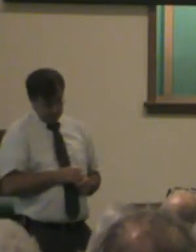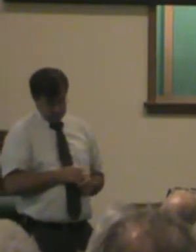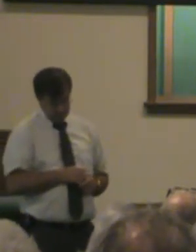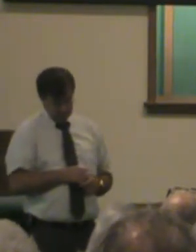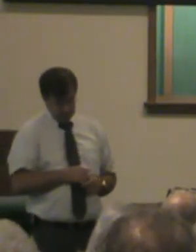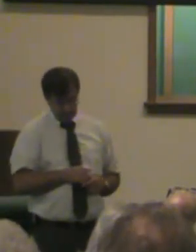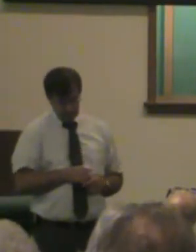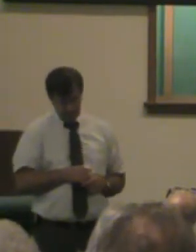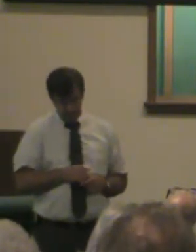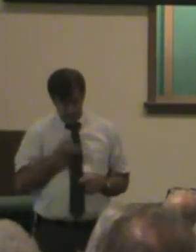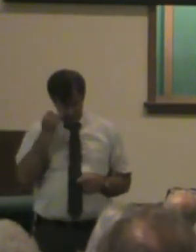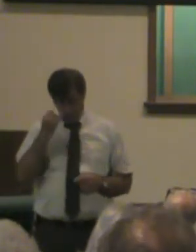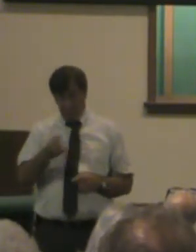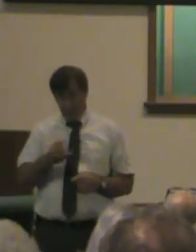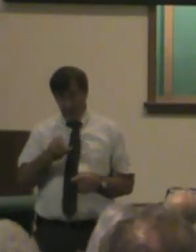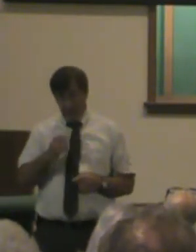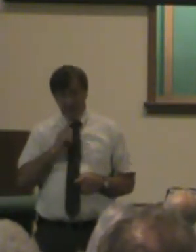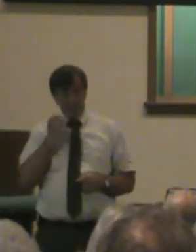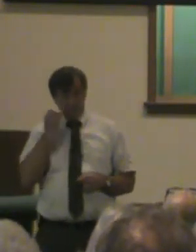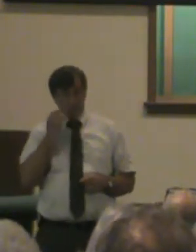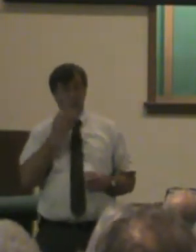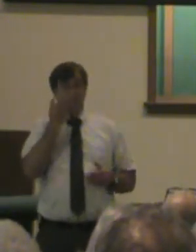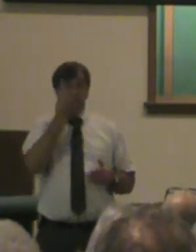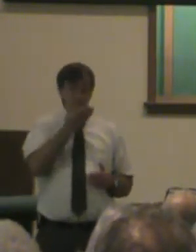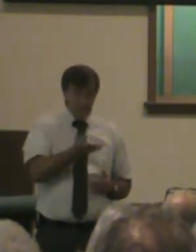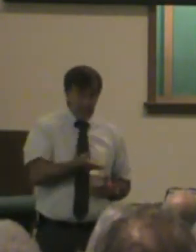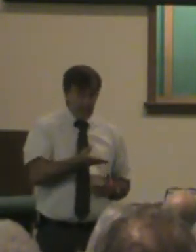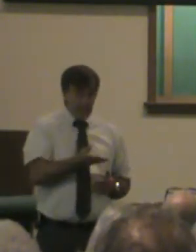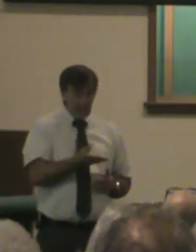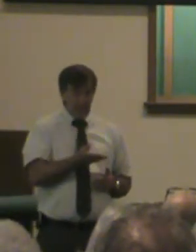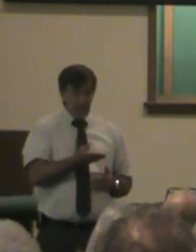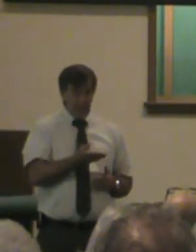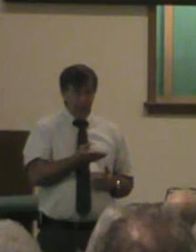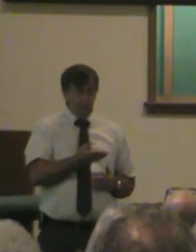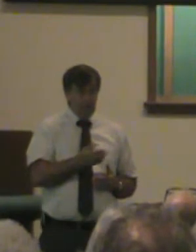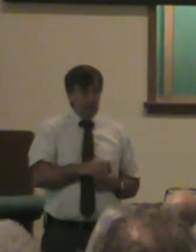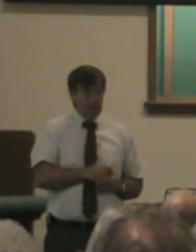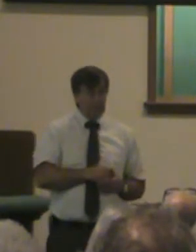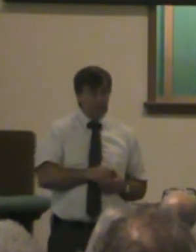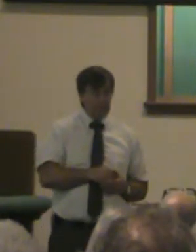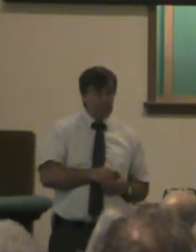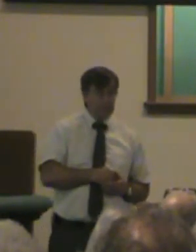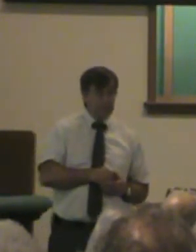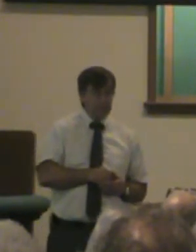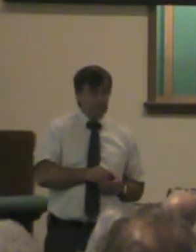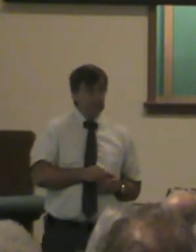To actually be there and know, I started this.